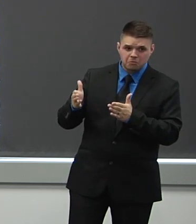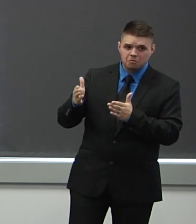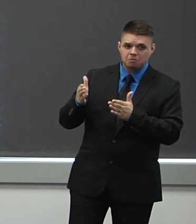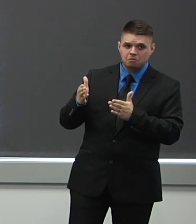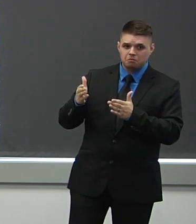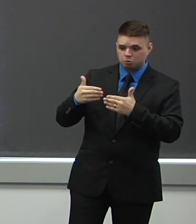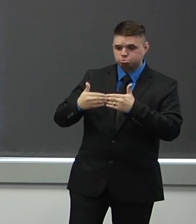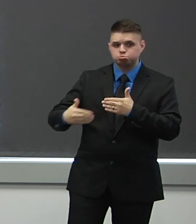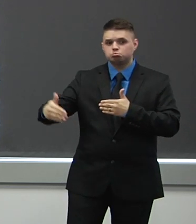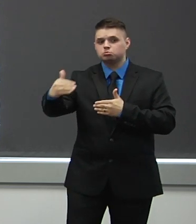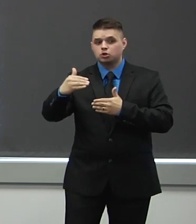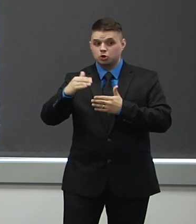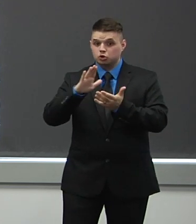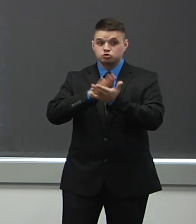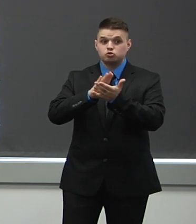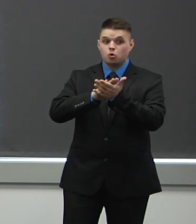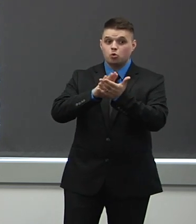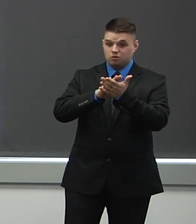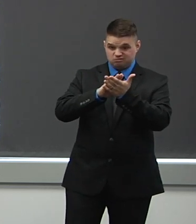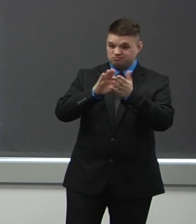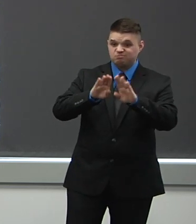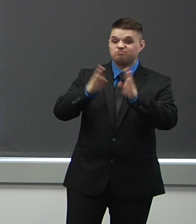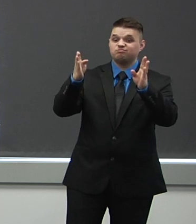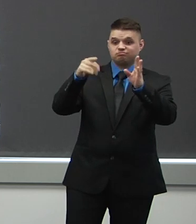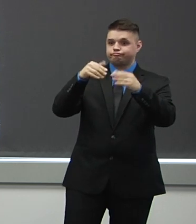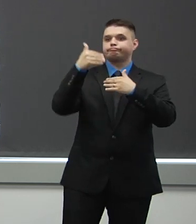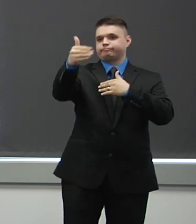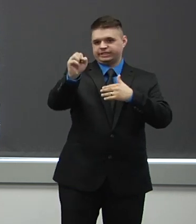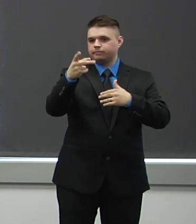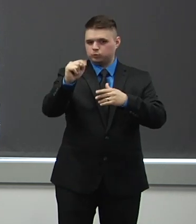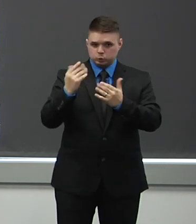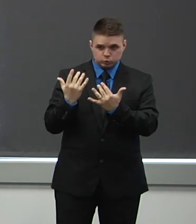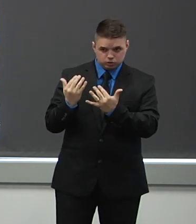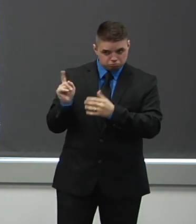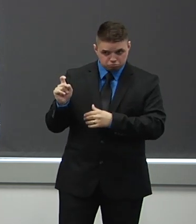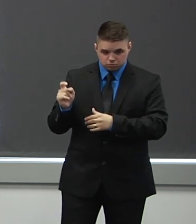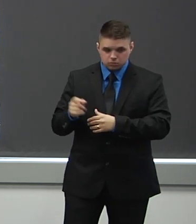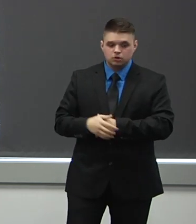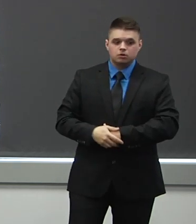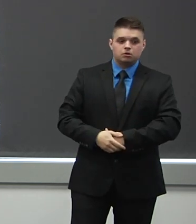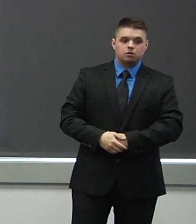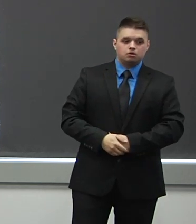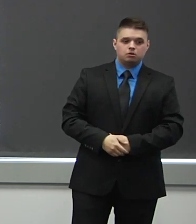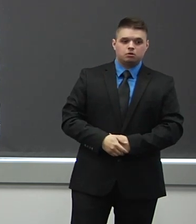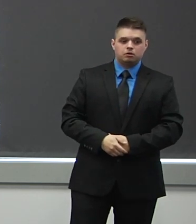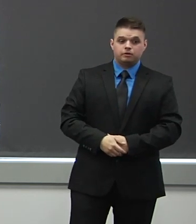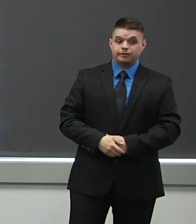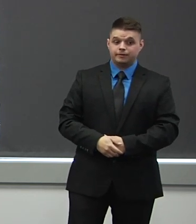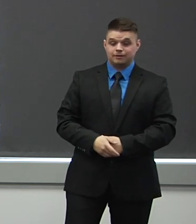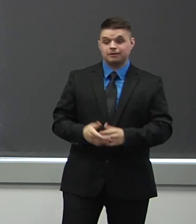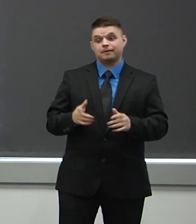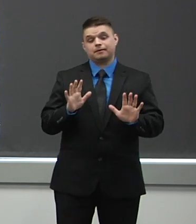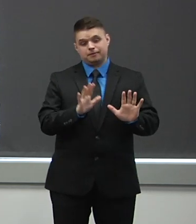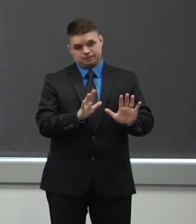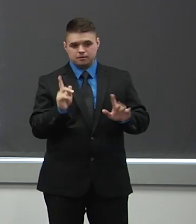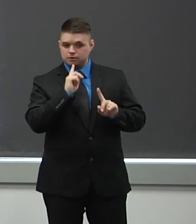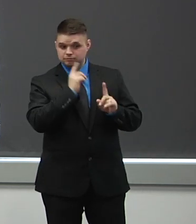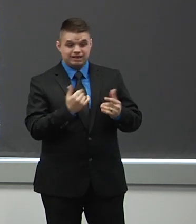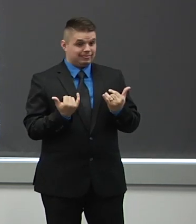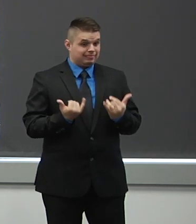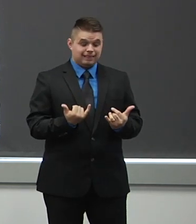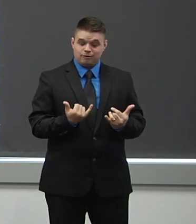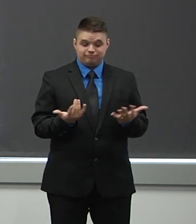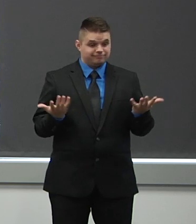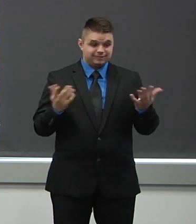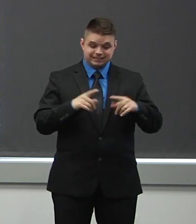able to open in September. At this point in time, we're obviously watching the data